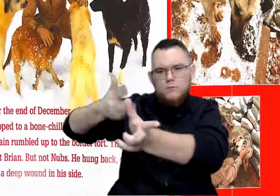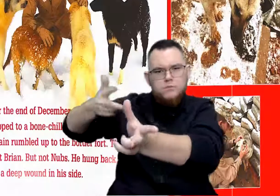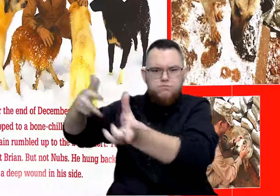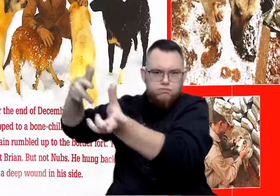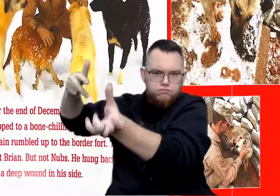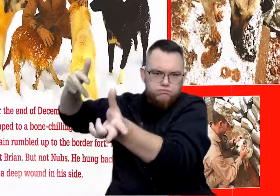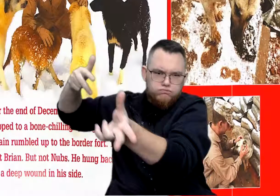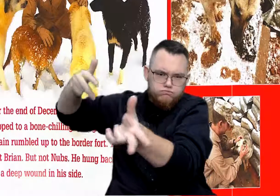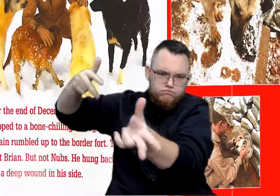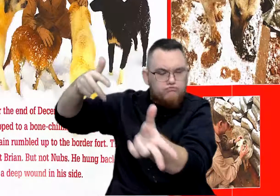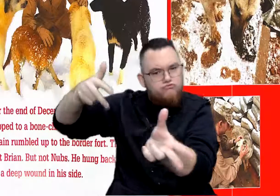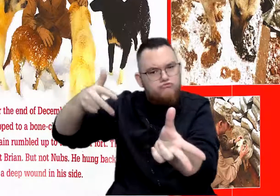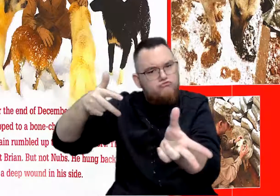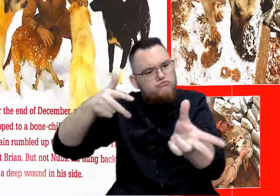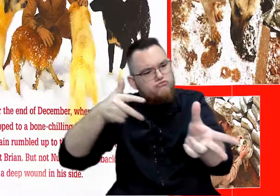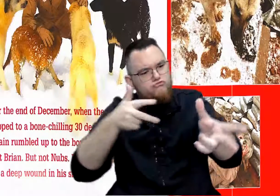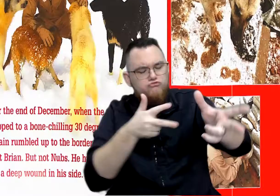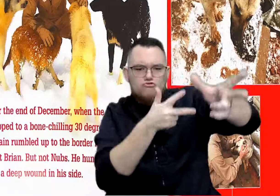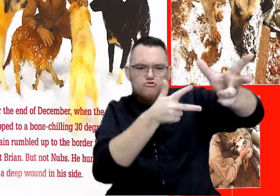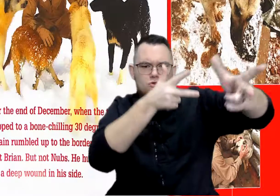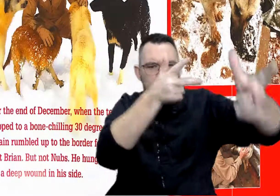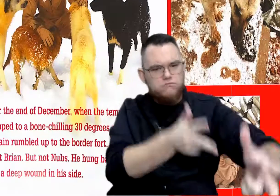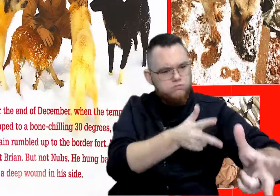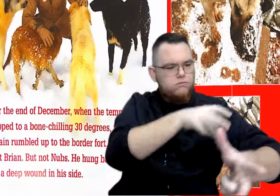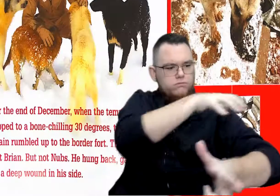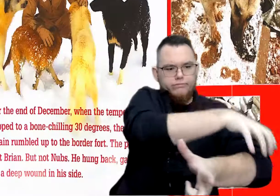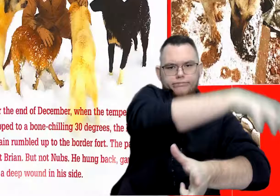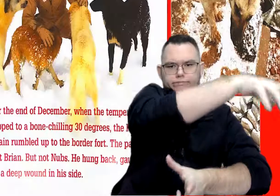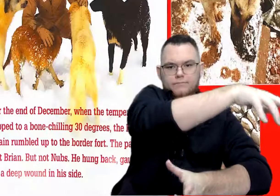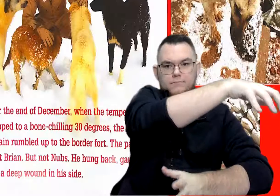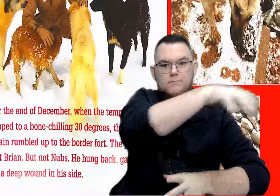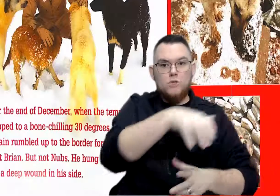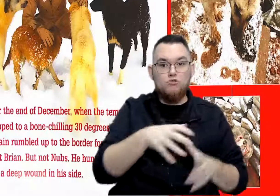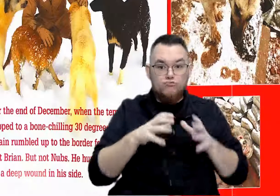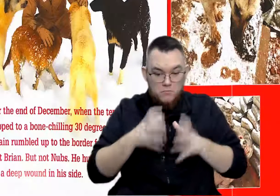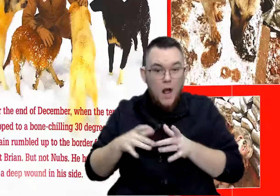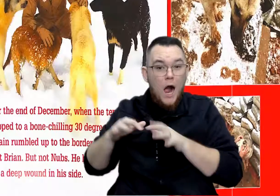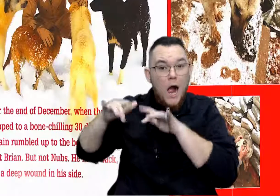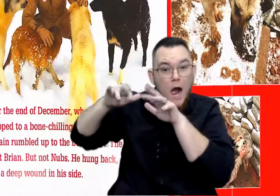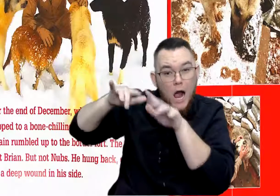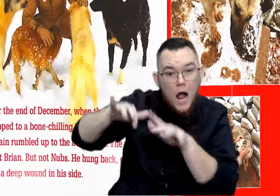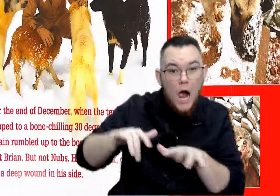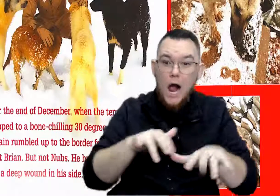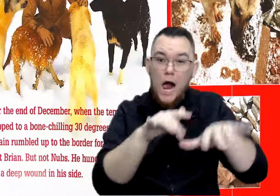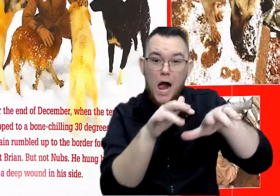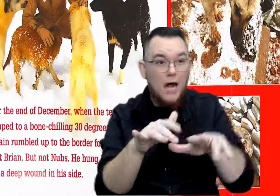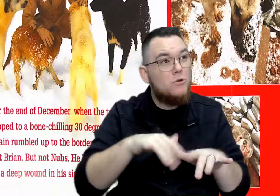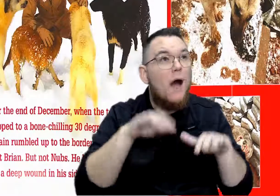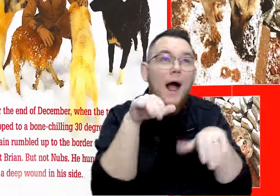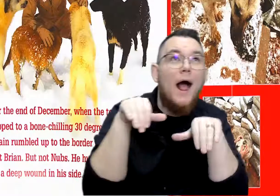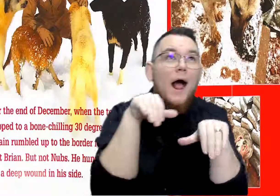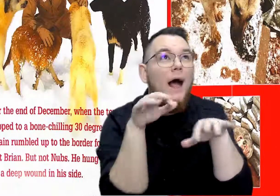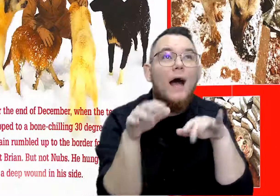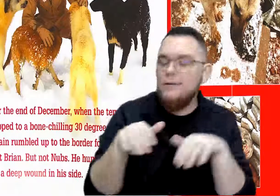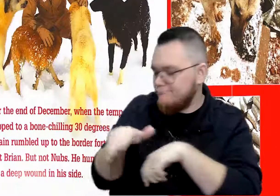fort. The pack dogs ran to greet Brian, but not Nubs. He hung back, knot and